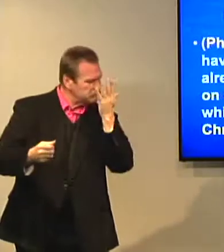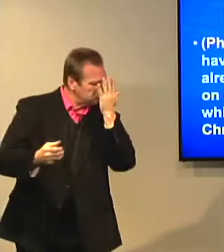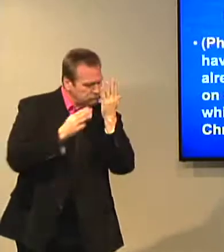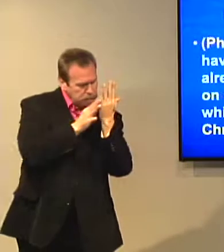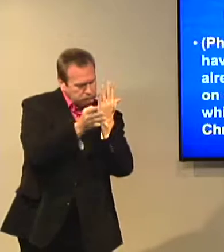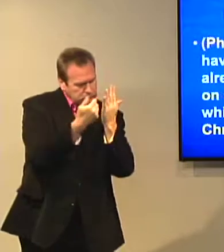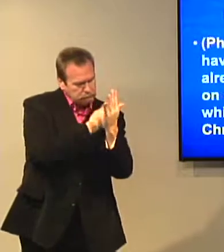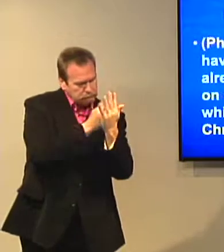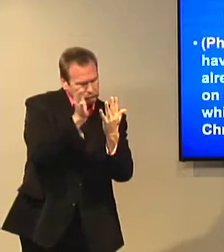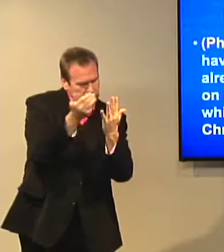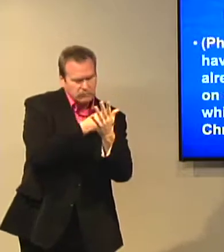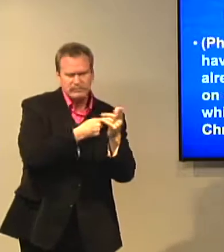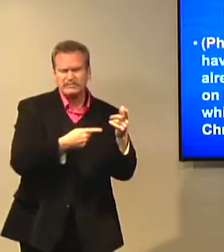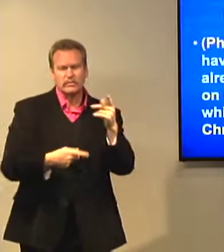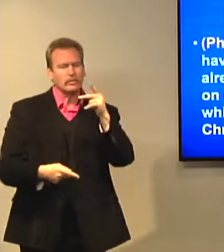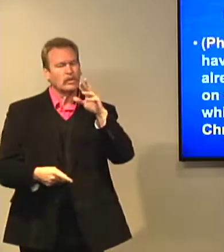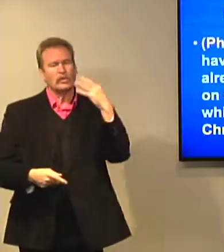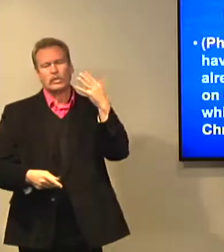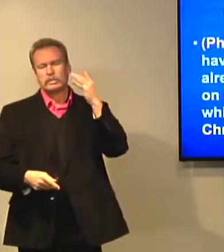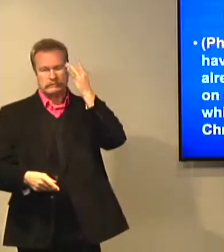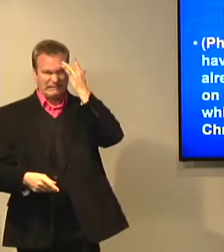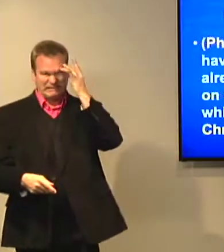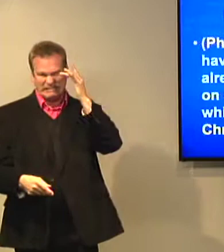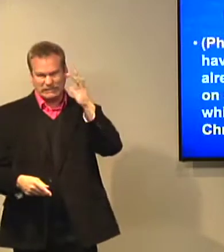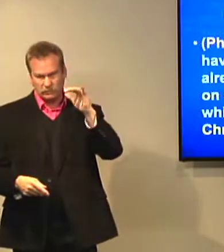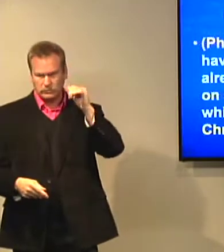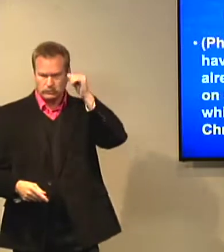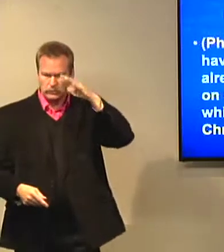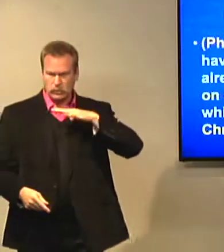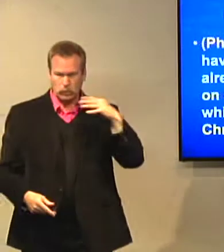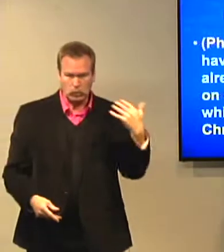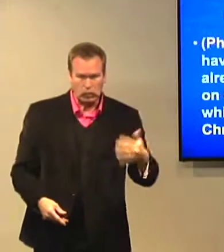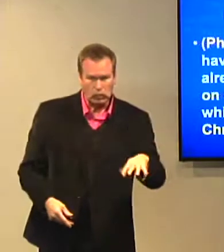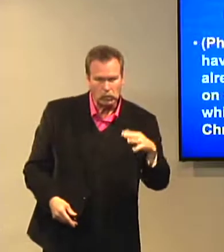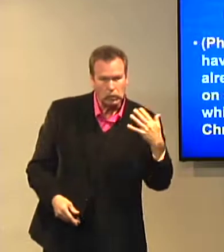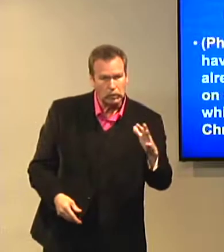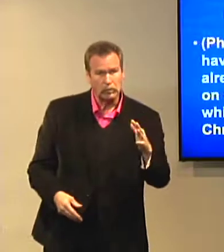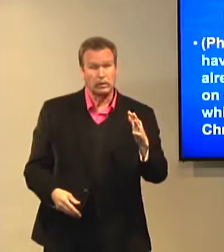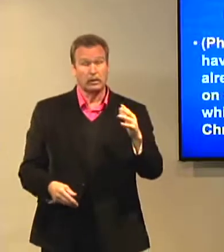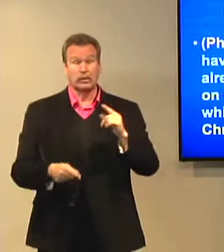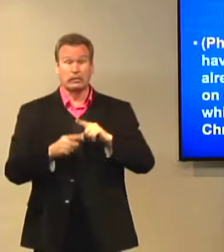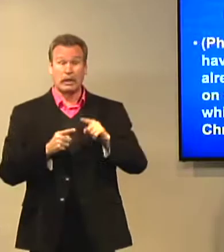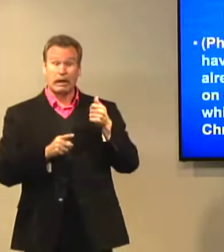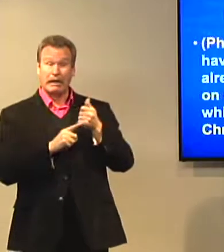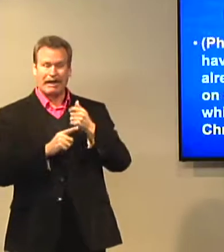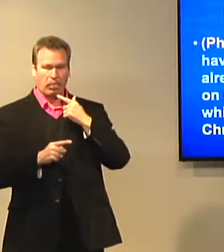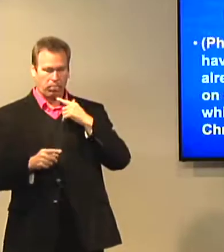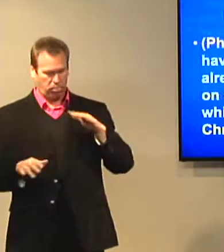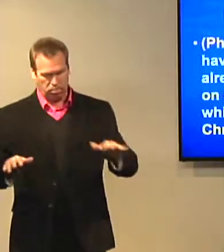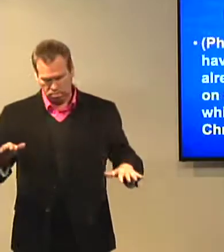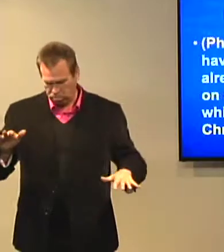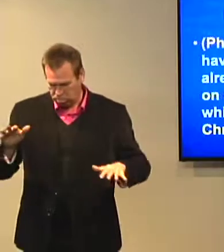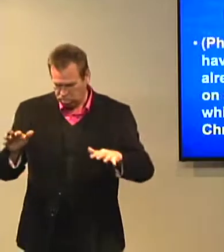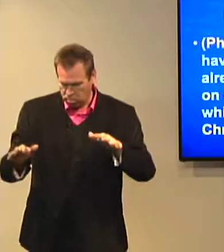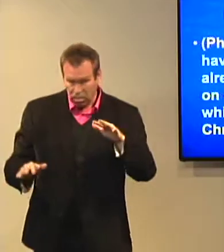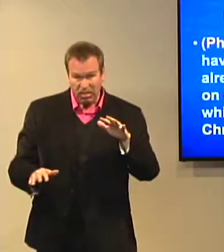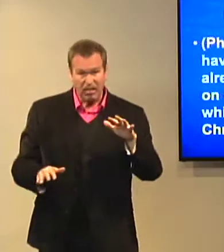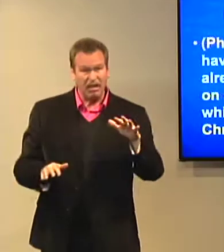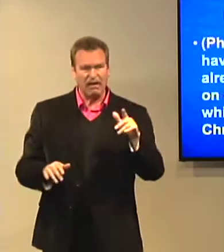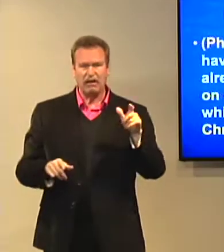Old Testament, the books of the law. He knew them backwards and forwards. He was brilliant in studying the Old Testament law,